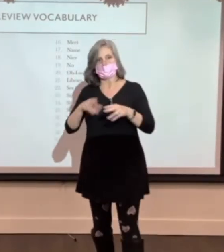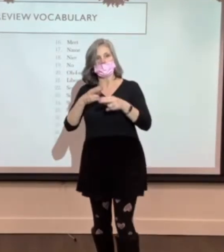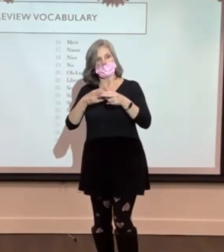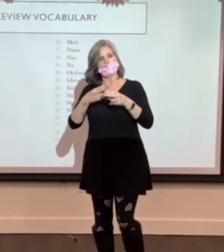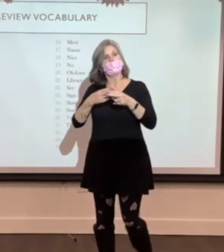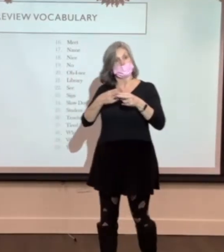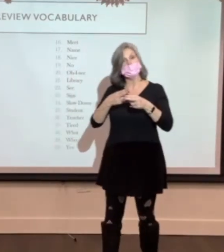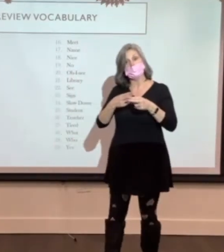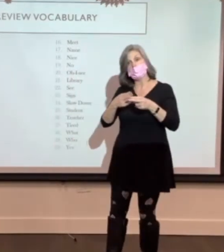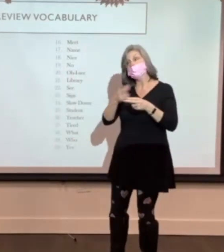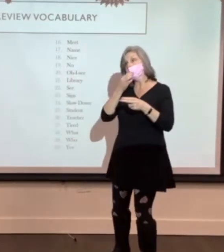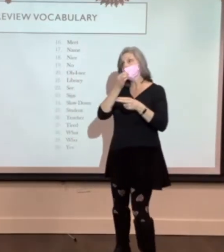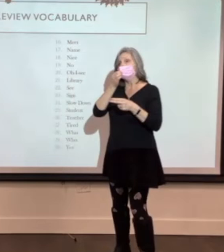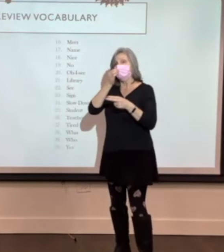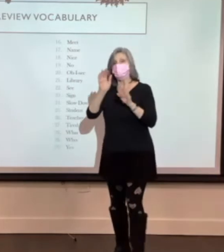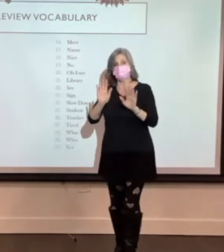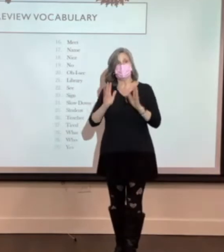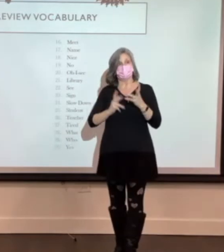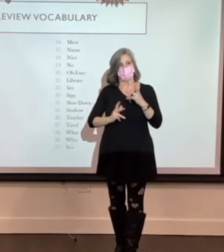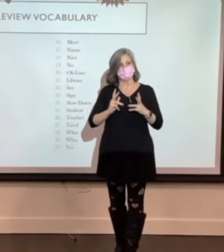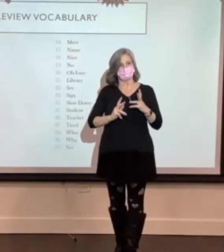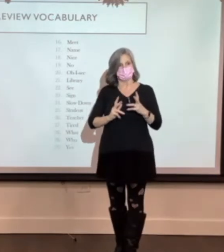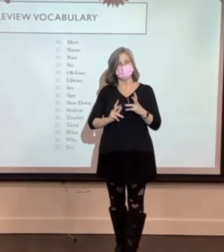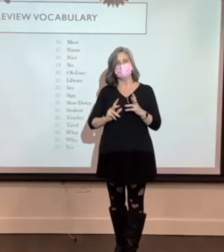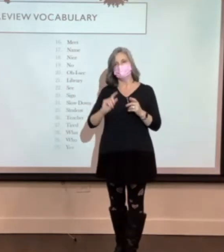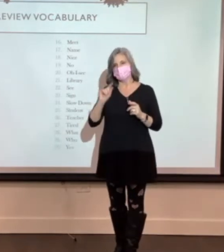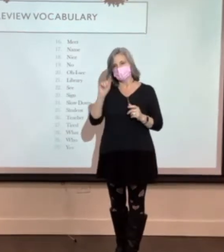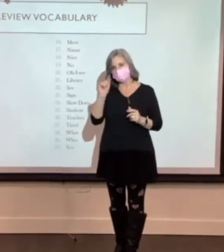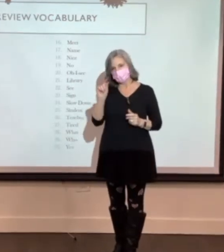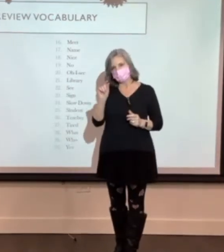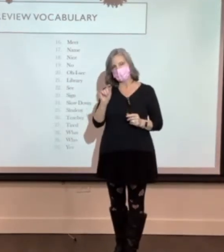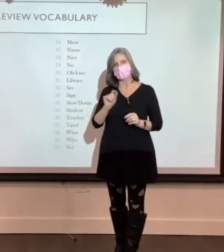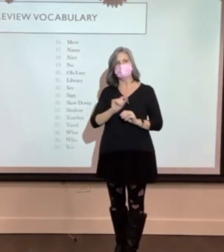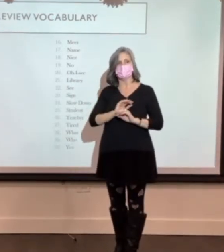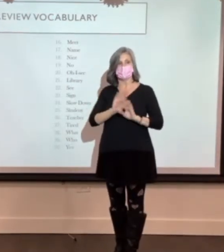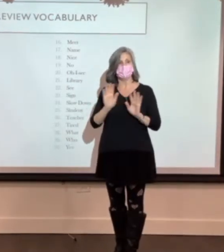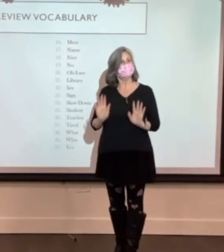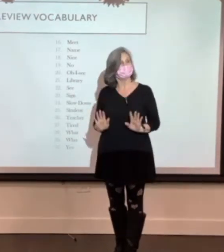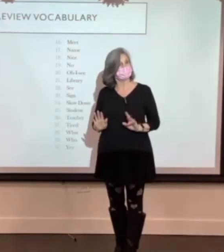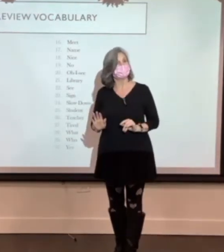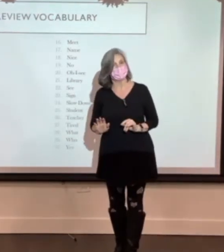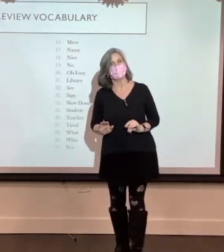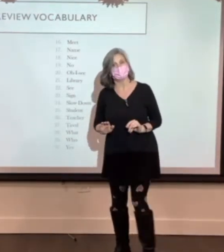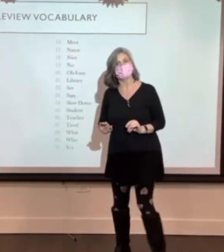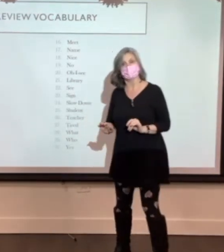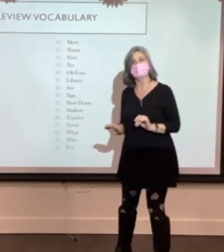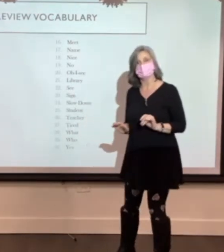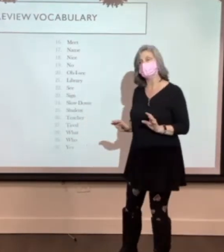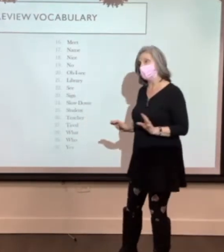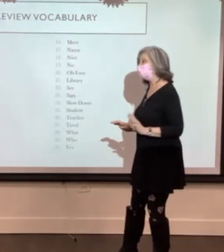but it's important to notice which way the hands are facing because you change one thing and you can change the complete meaning of the